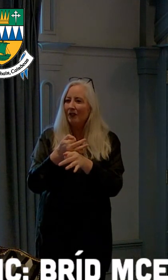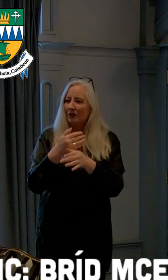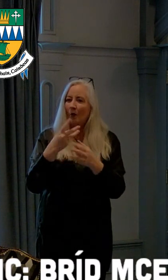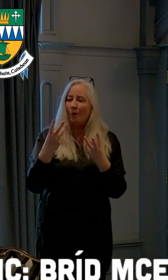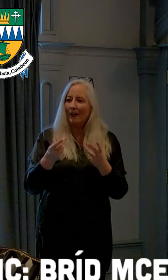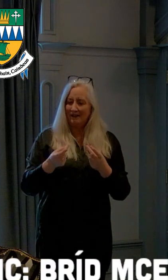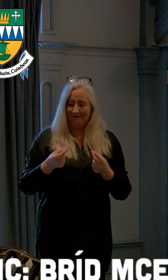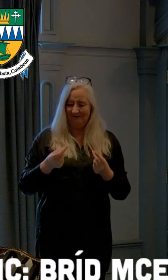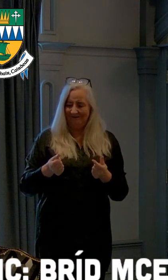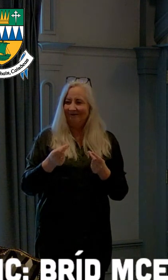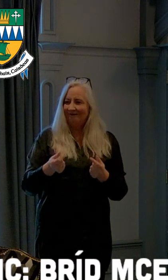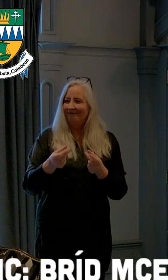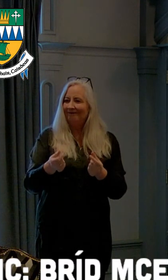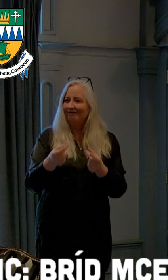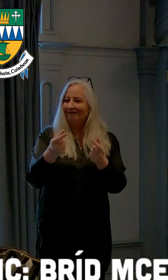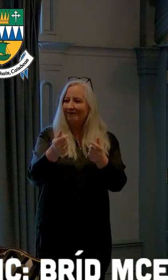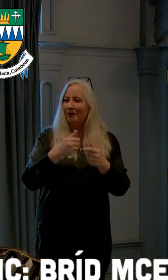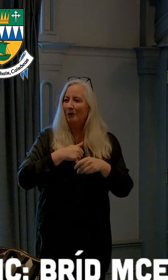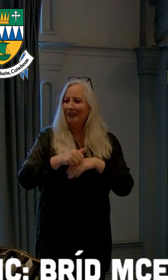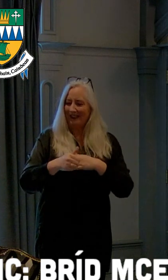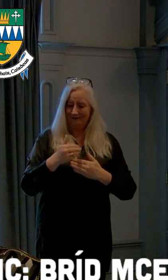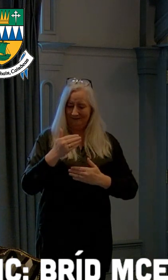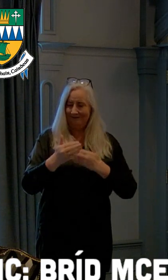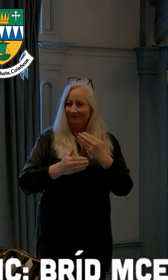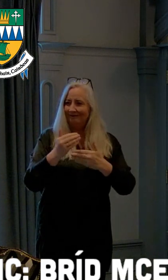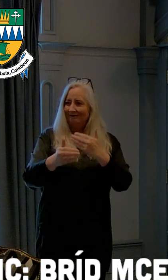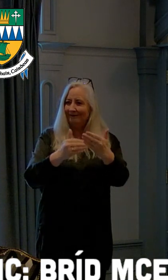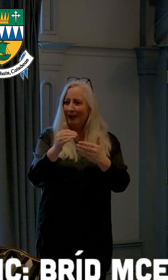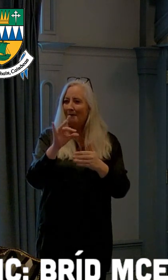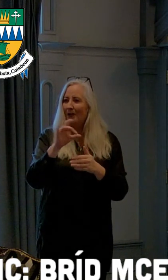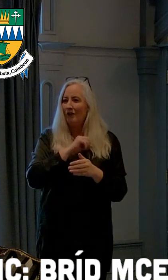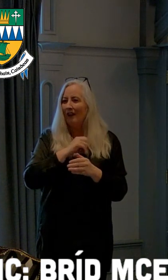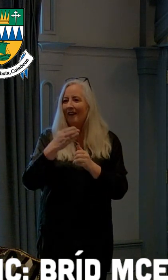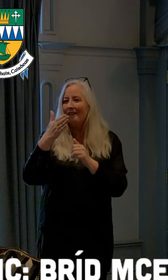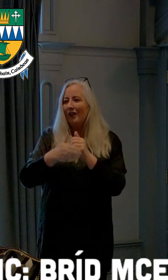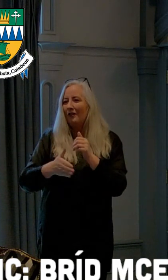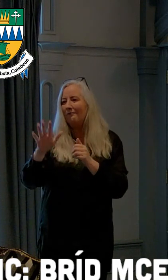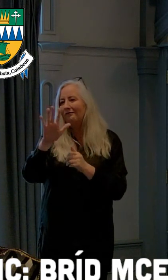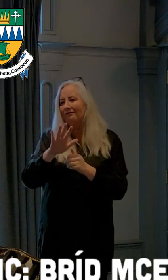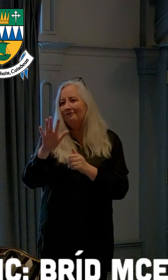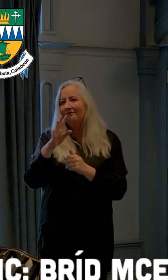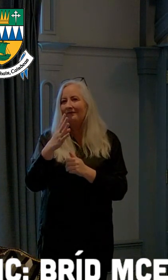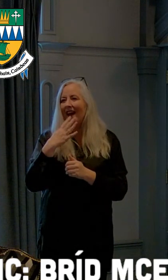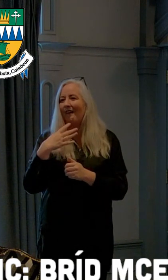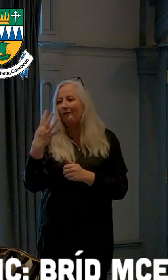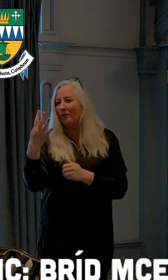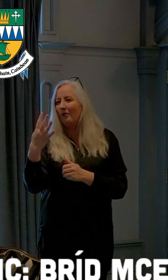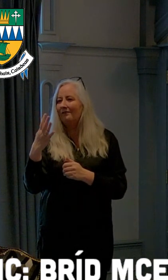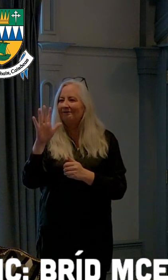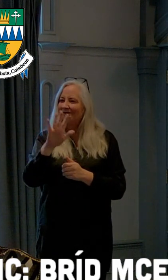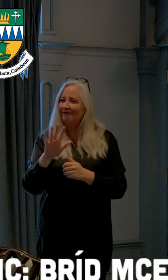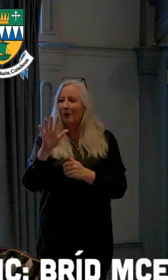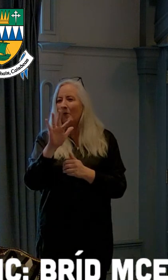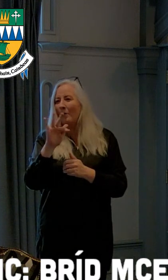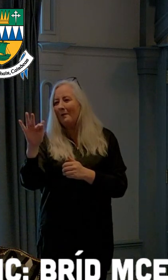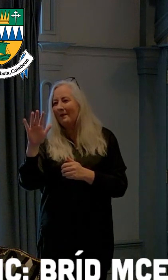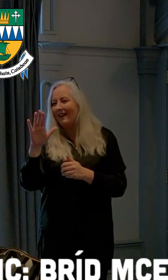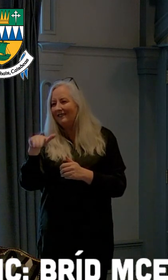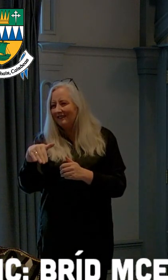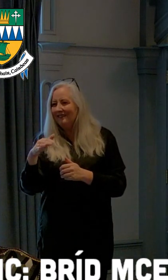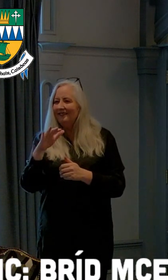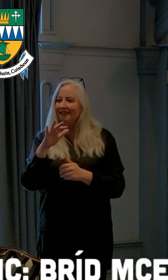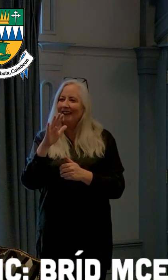this afternoon with the objective that we could maybe would finish around 4:15 four. So without further